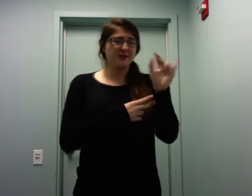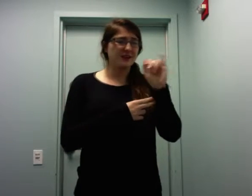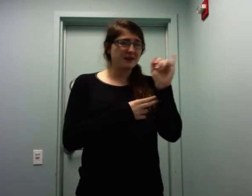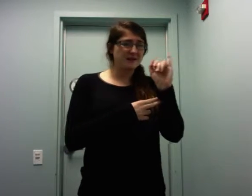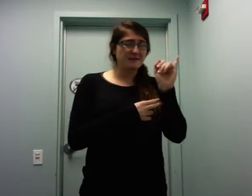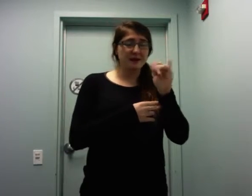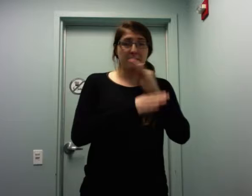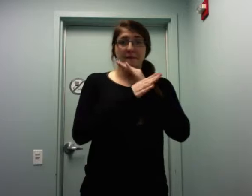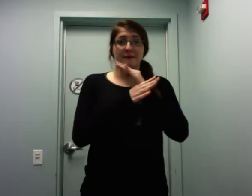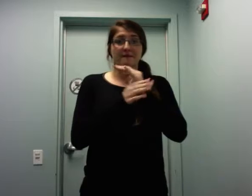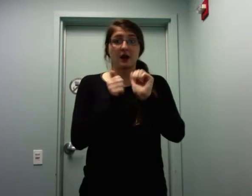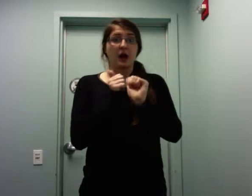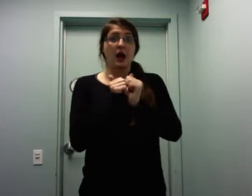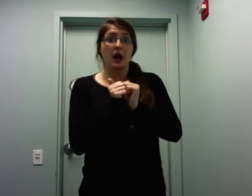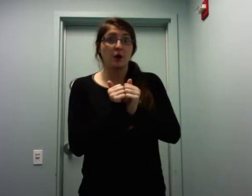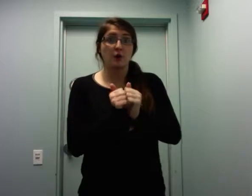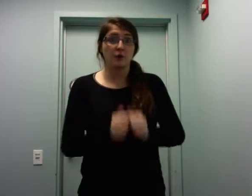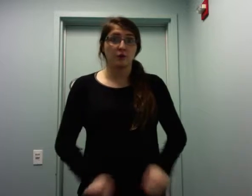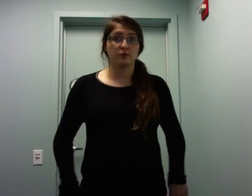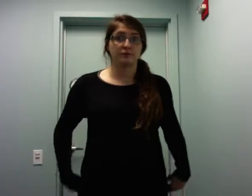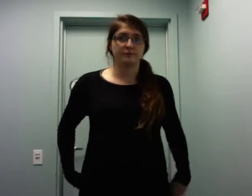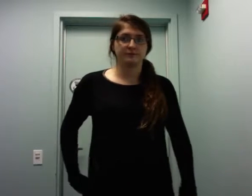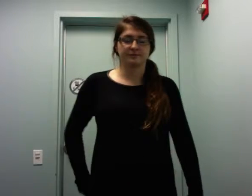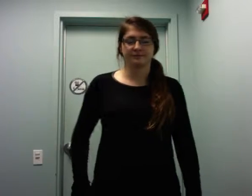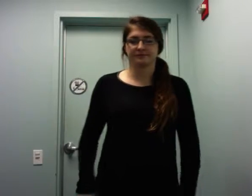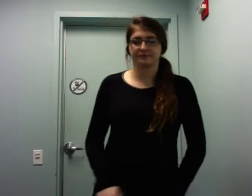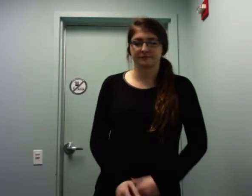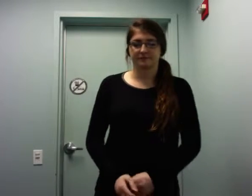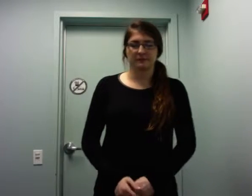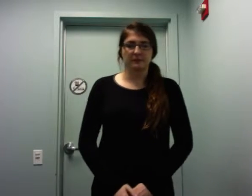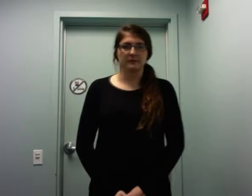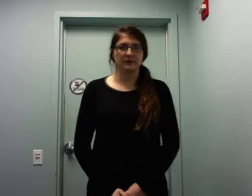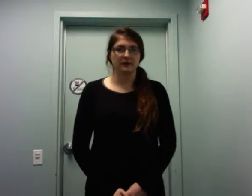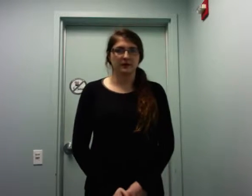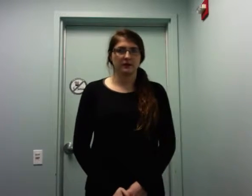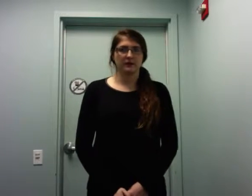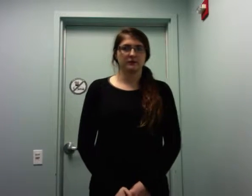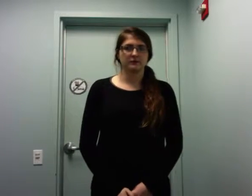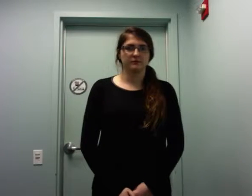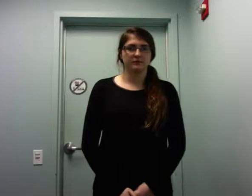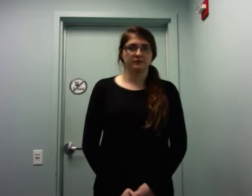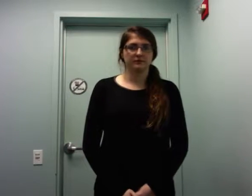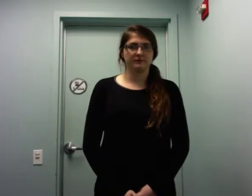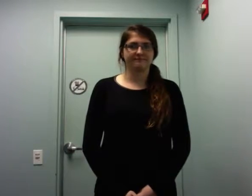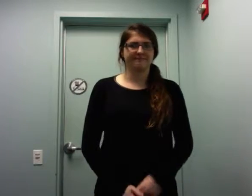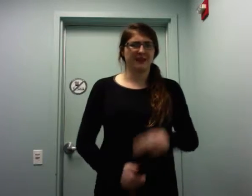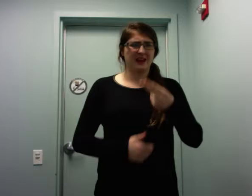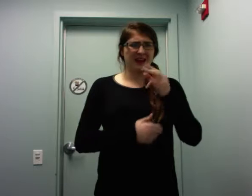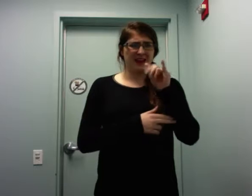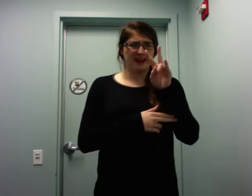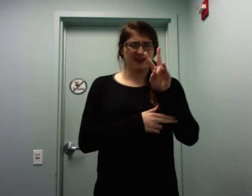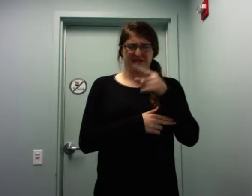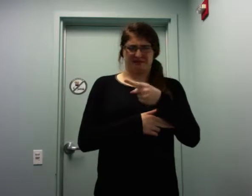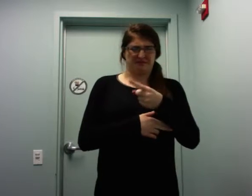themselves from infection. First of all, we want to define what HIV is and what AIDS are. HIV is the